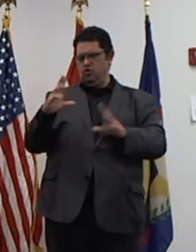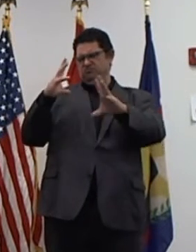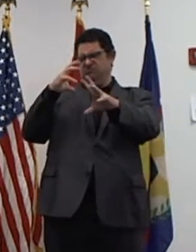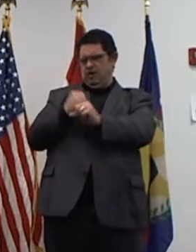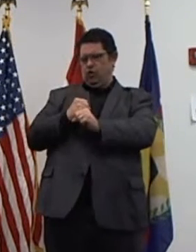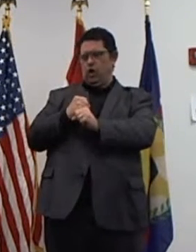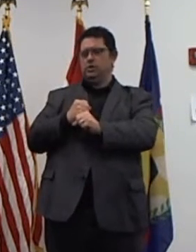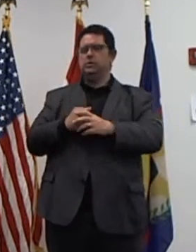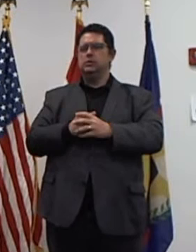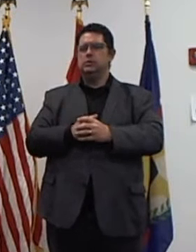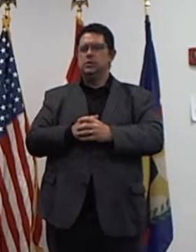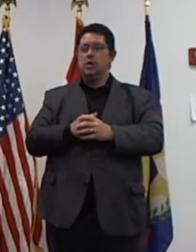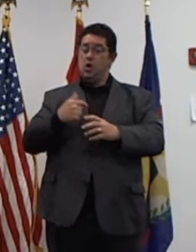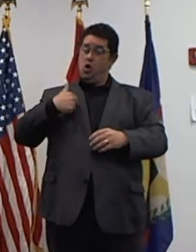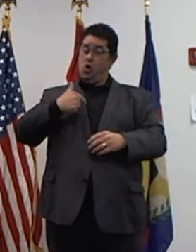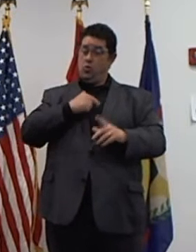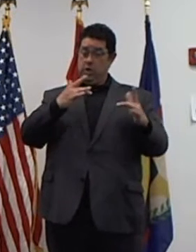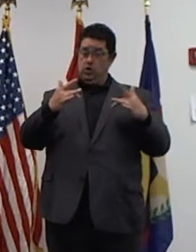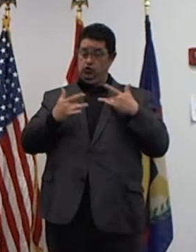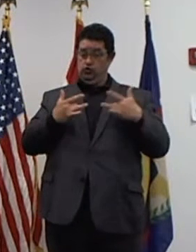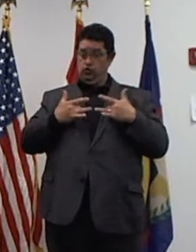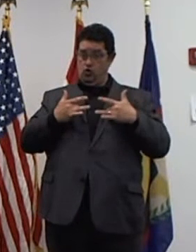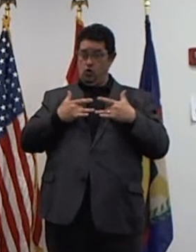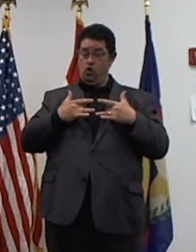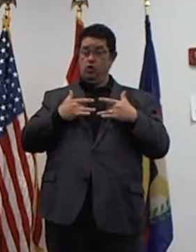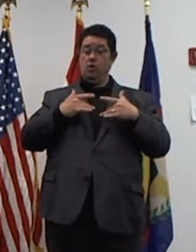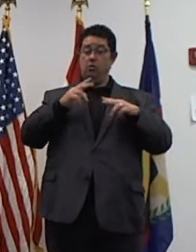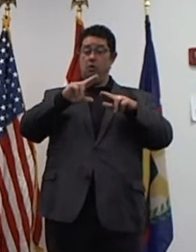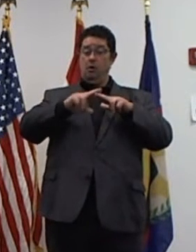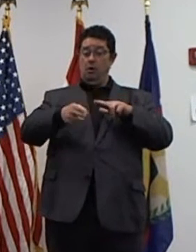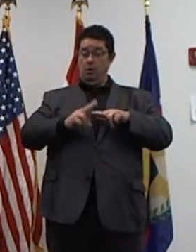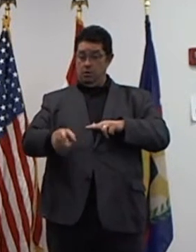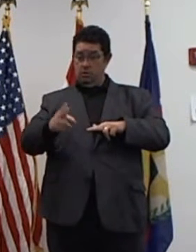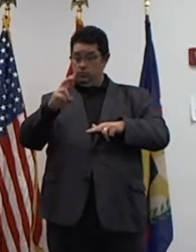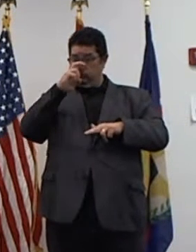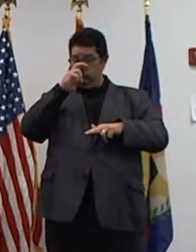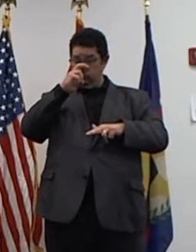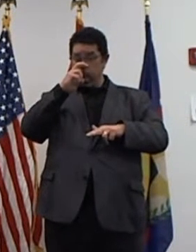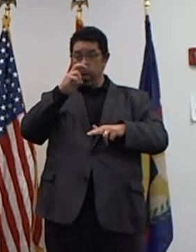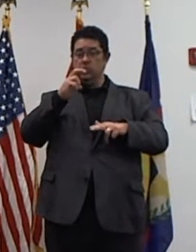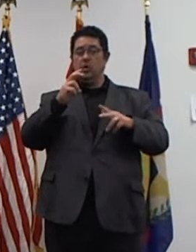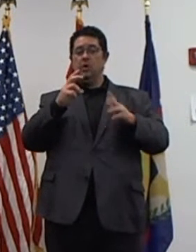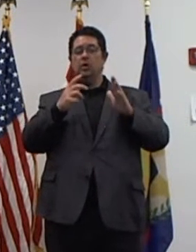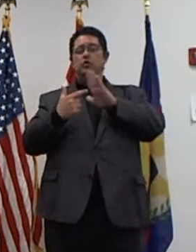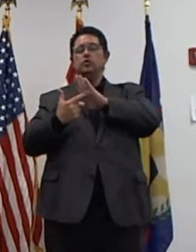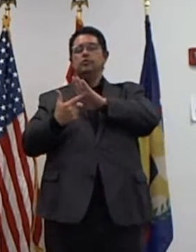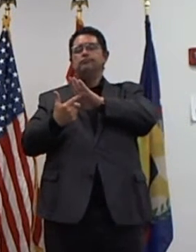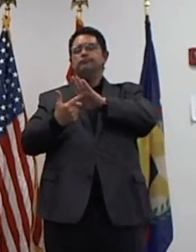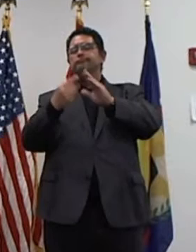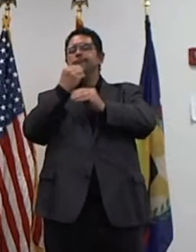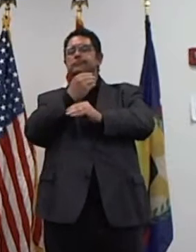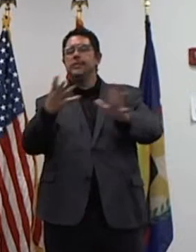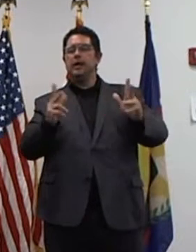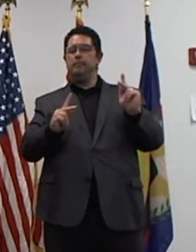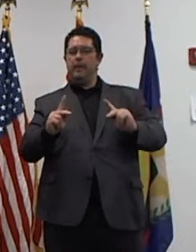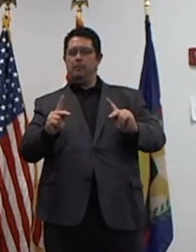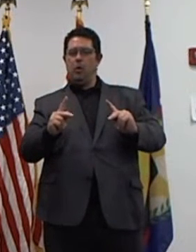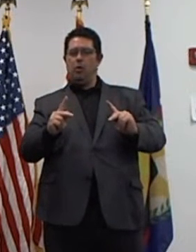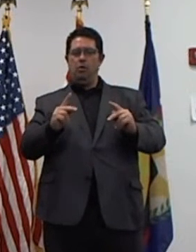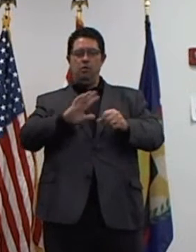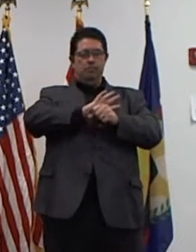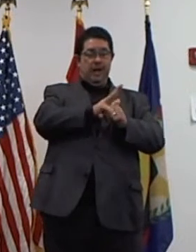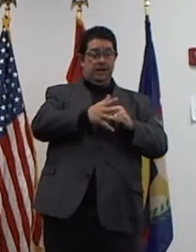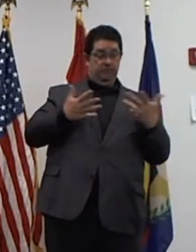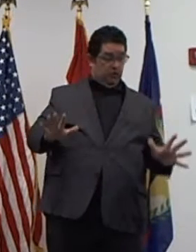paraphrase, are we concerned that lifting restrictions gives the impression that this pandemic is